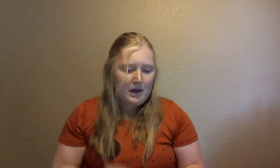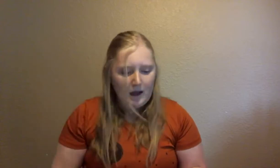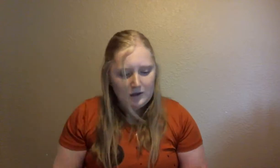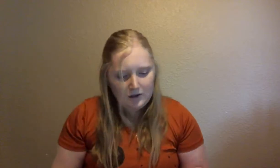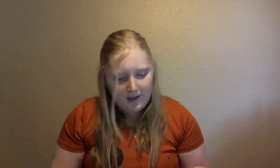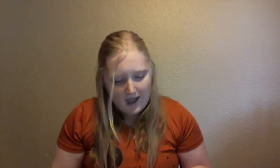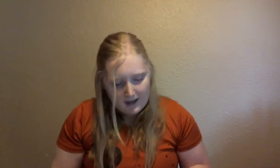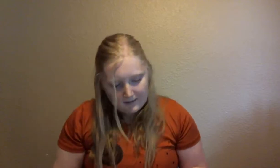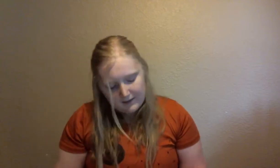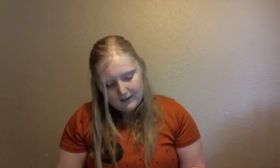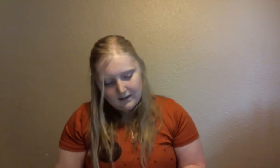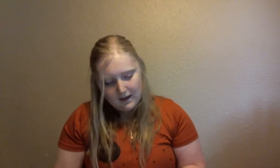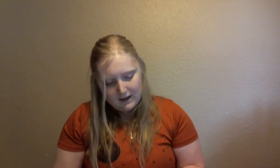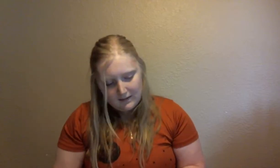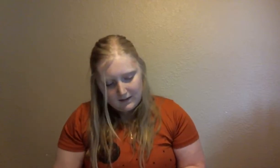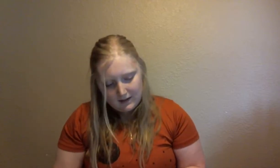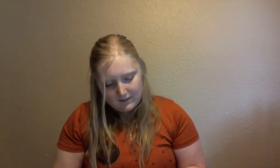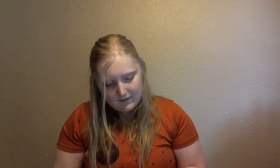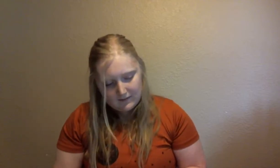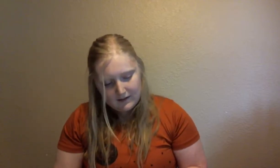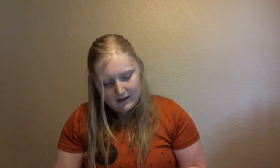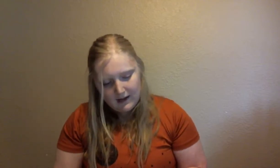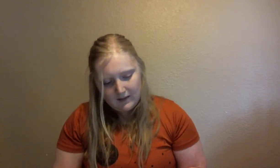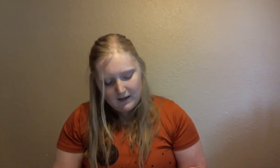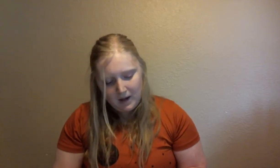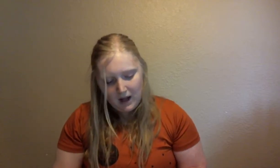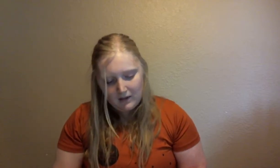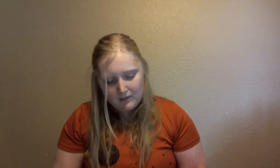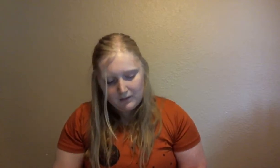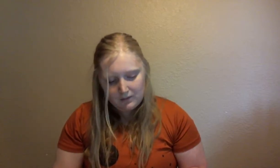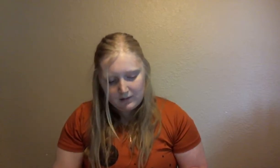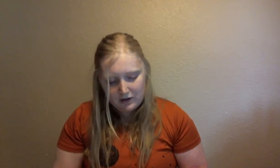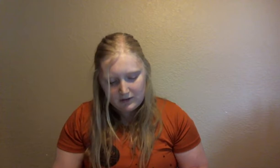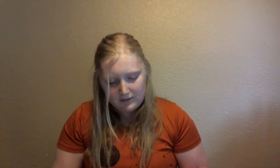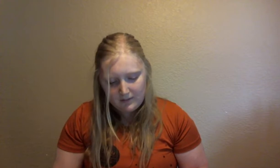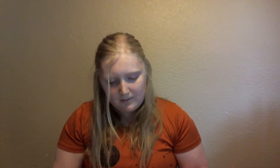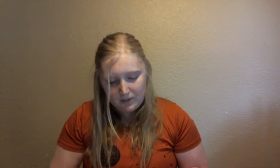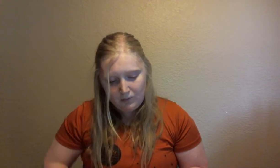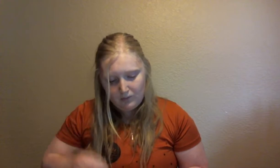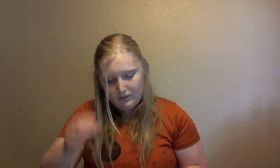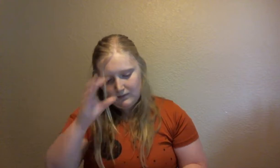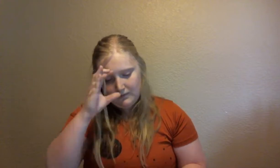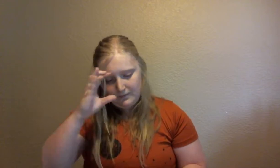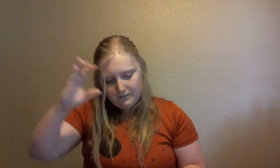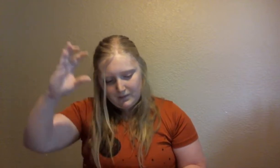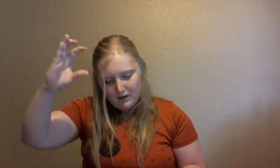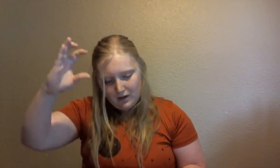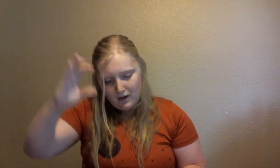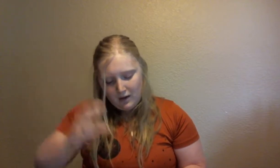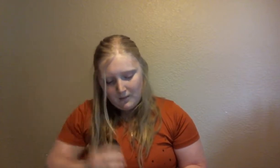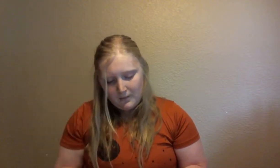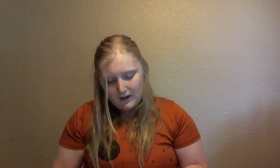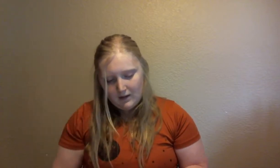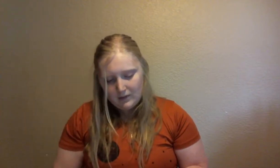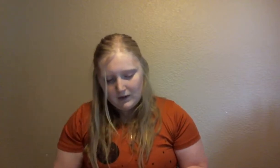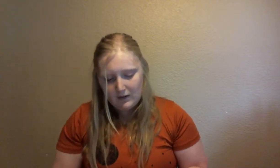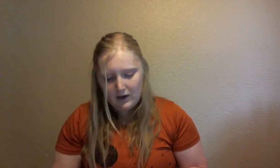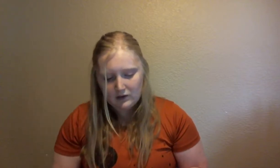On July 18th, 1969, the Apollo 2 mission to the moon began with the launch of